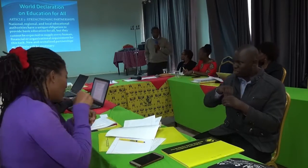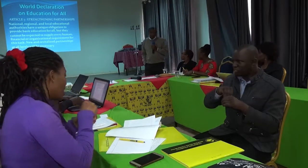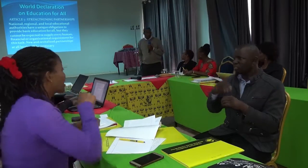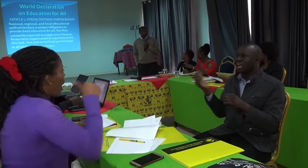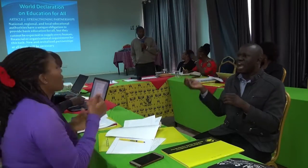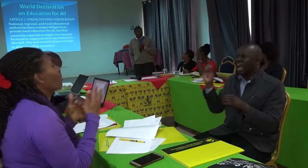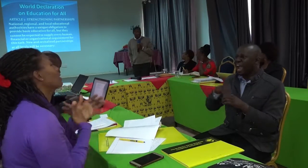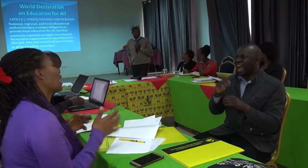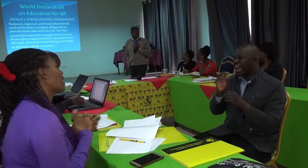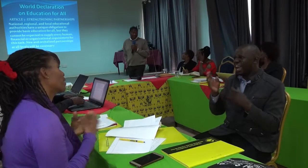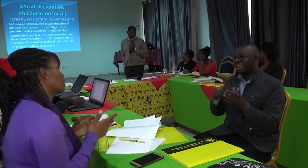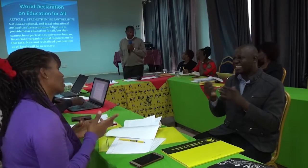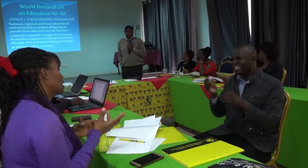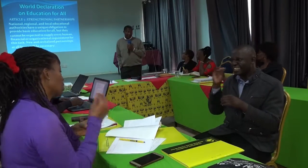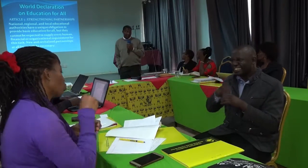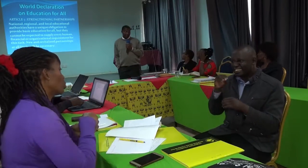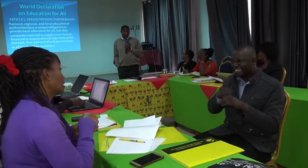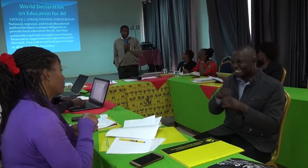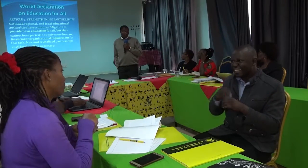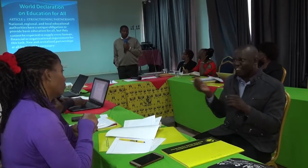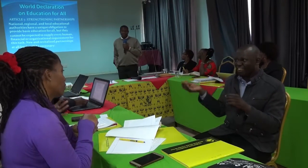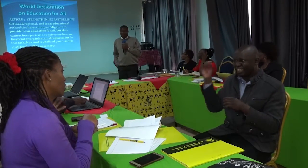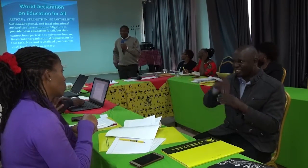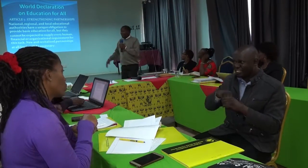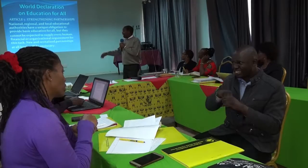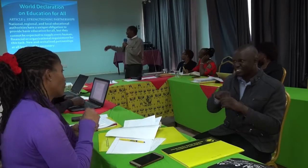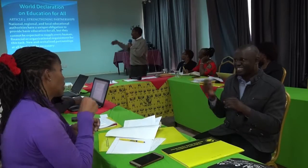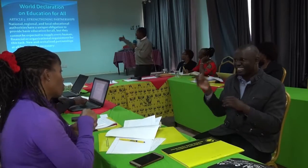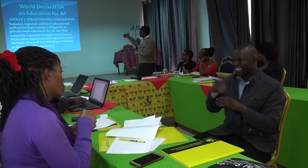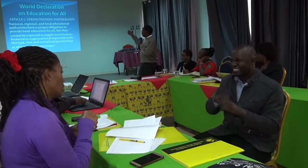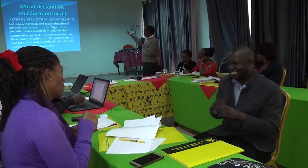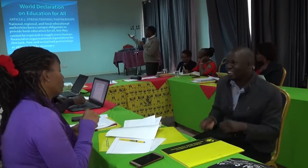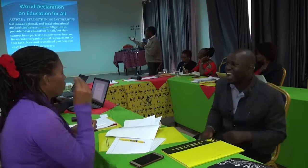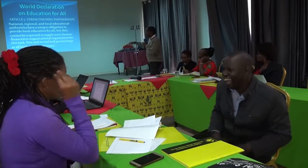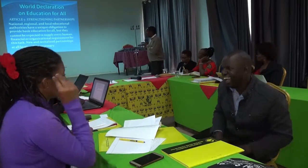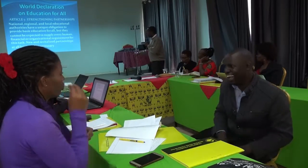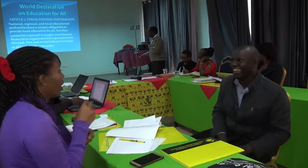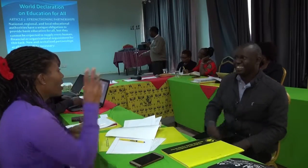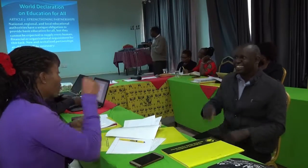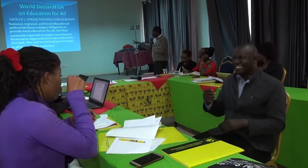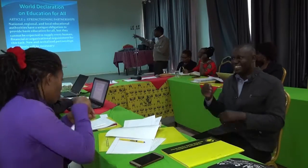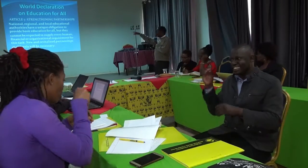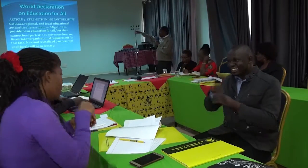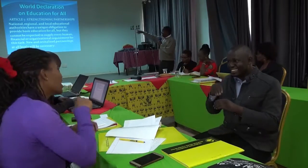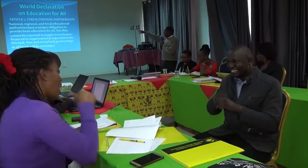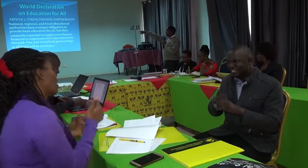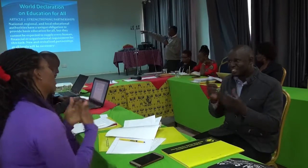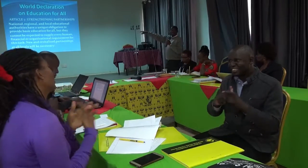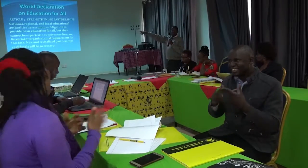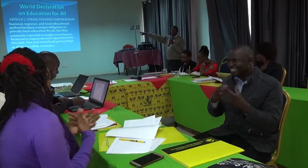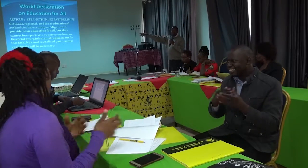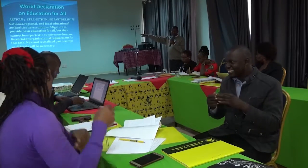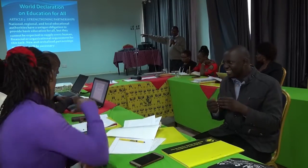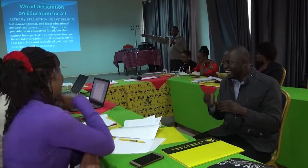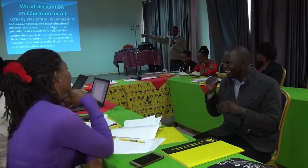here was a meeting for partners. So during the World Declaration on Education for All, that one